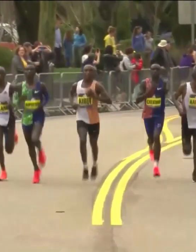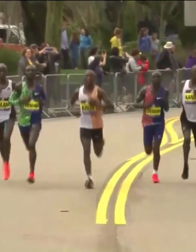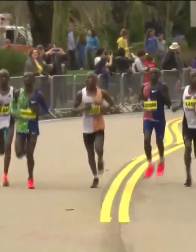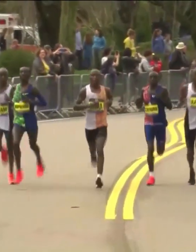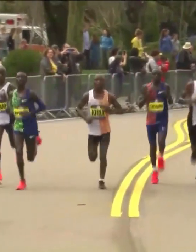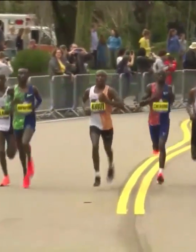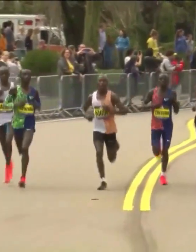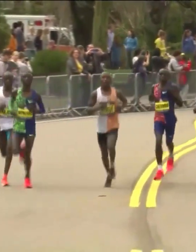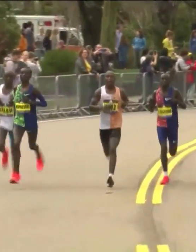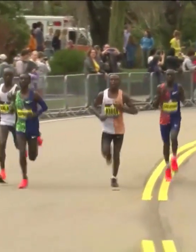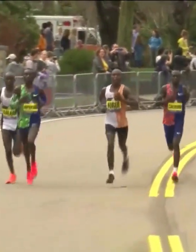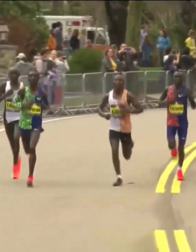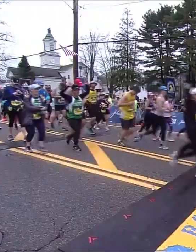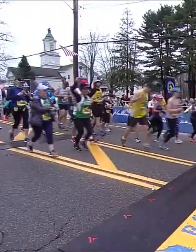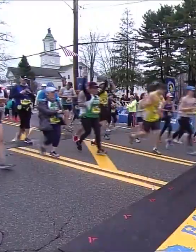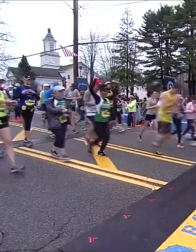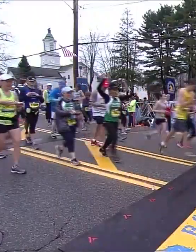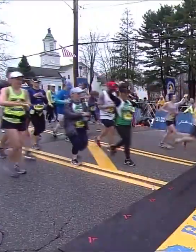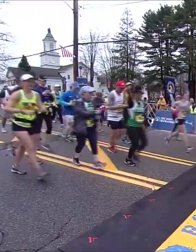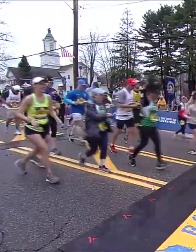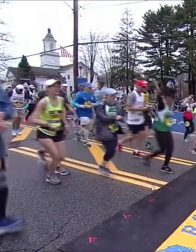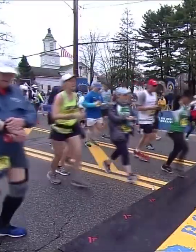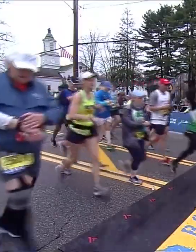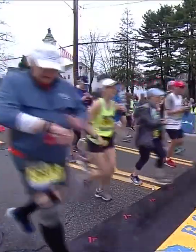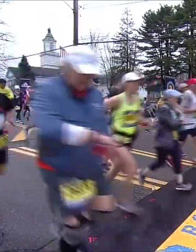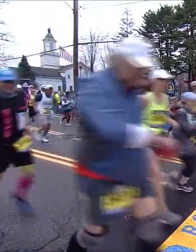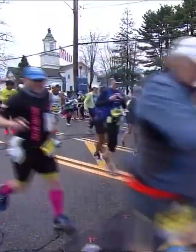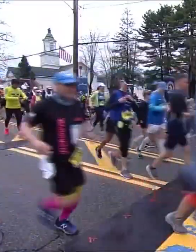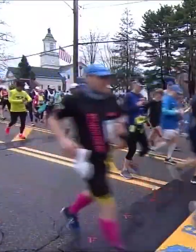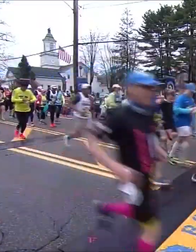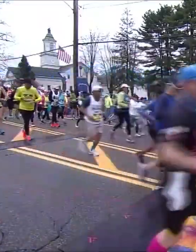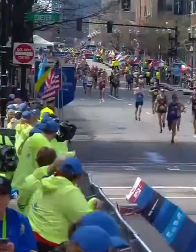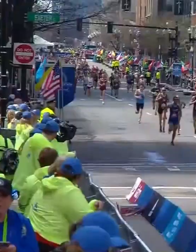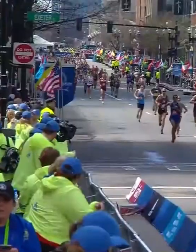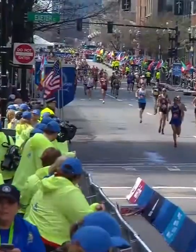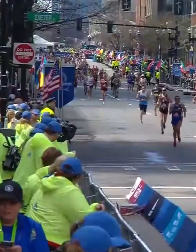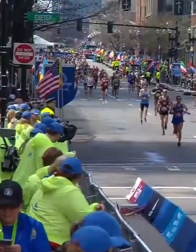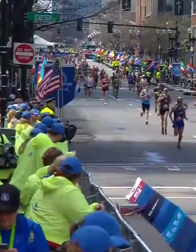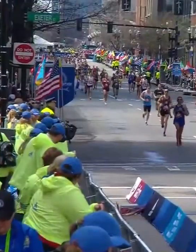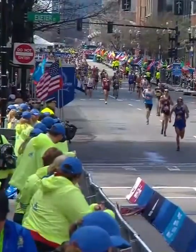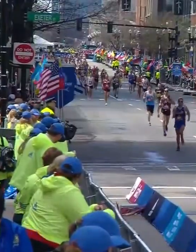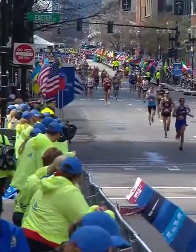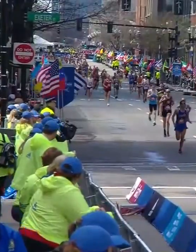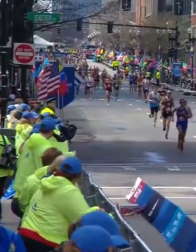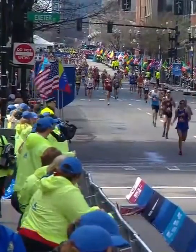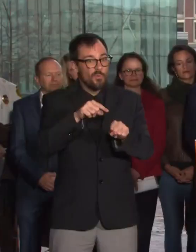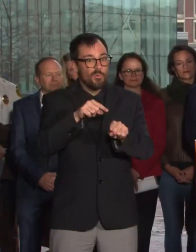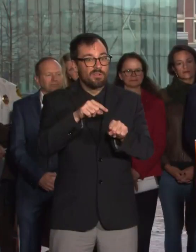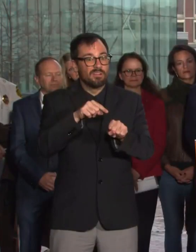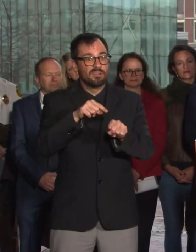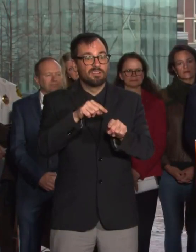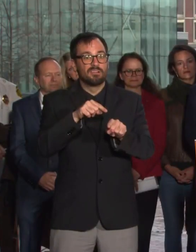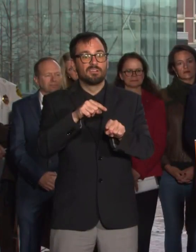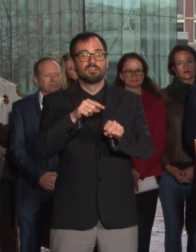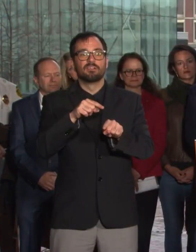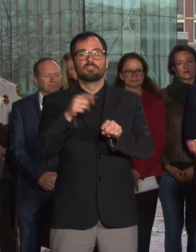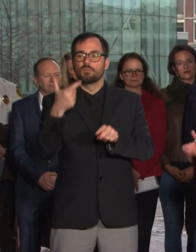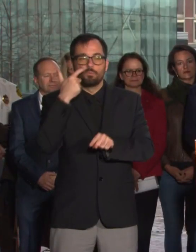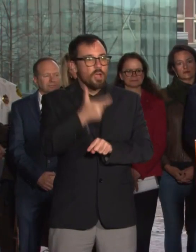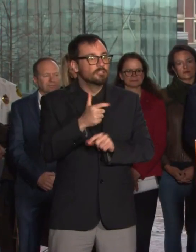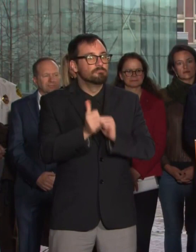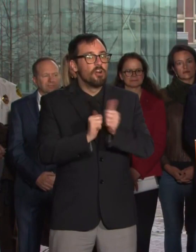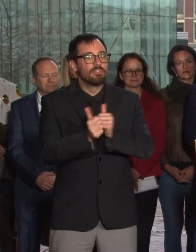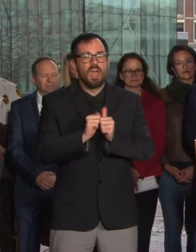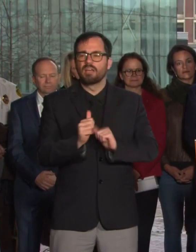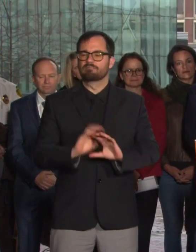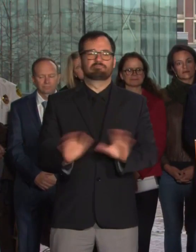Heartbreak Hill on April 20th. The 124th Boston Marathon postponed until September 14th. That's what all of this is